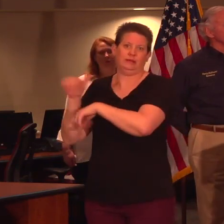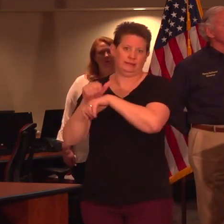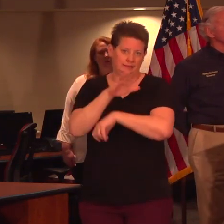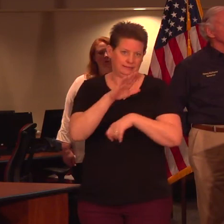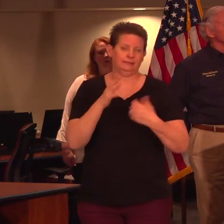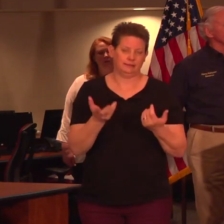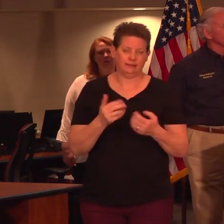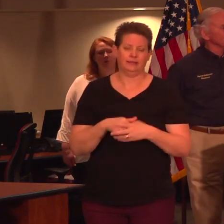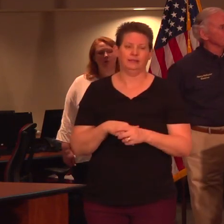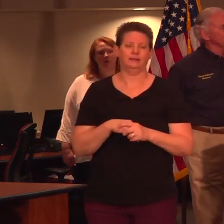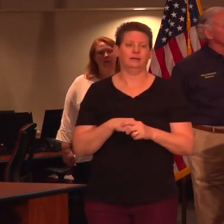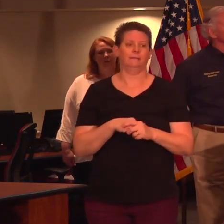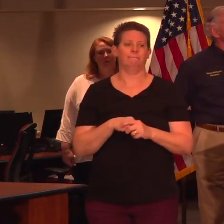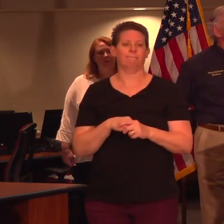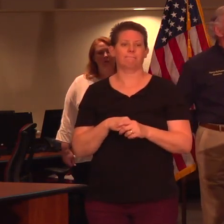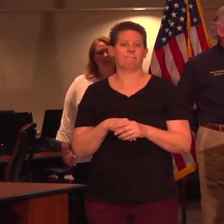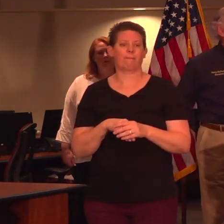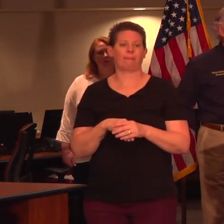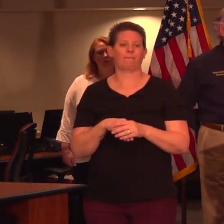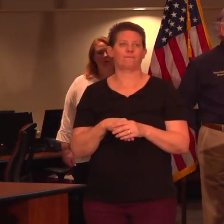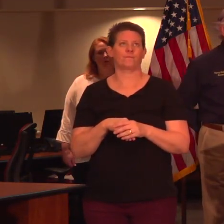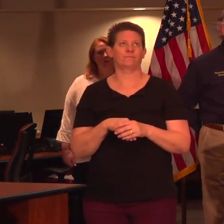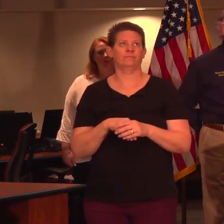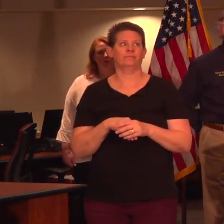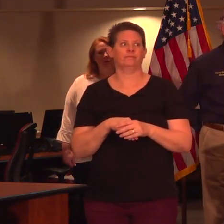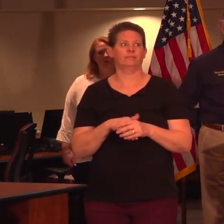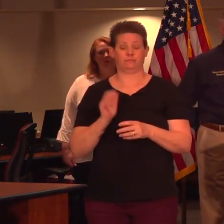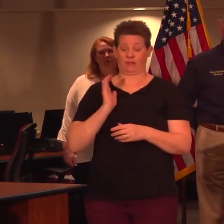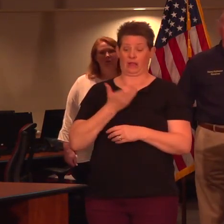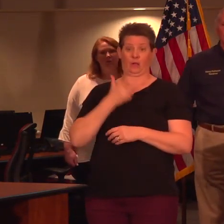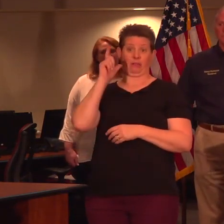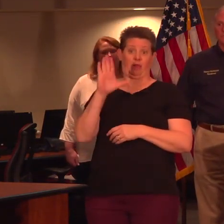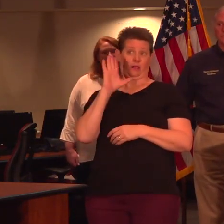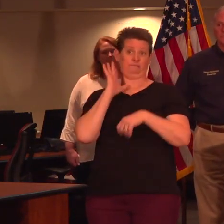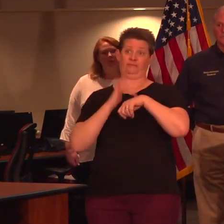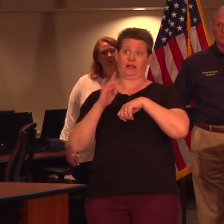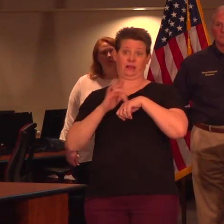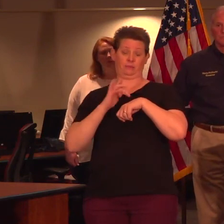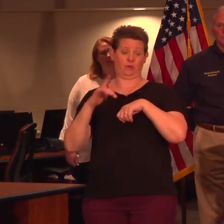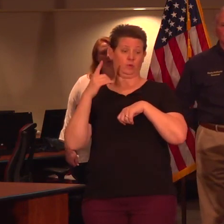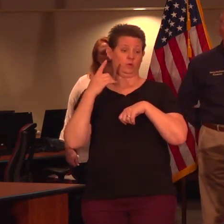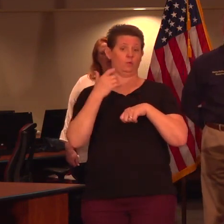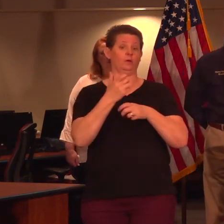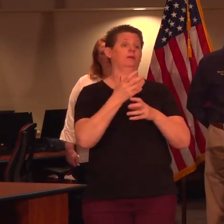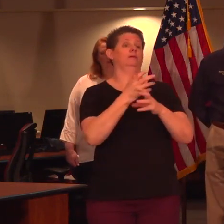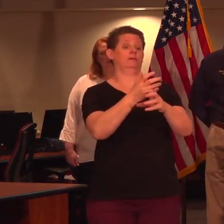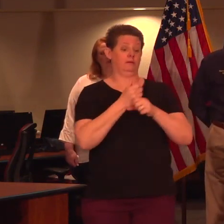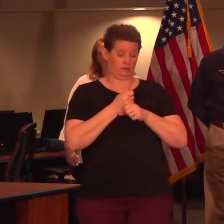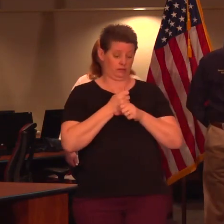goes. And so we have, our lab is available. Our turnaround time is